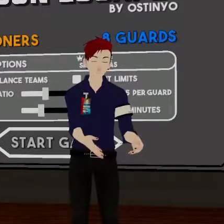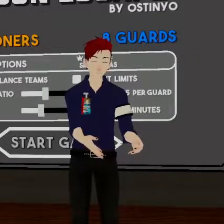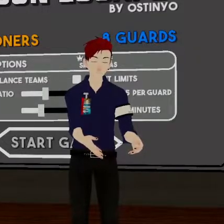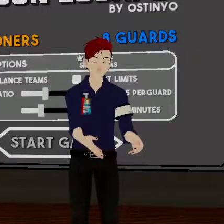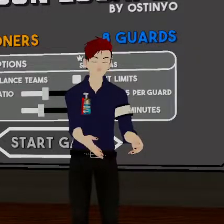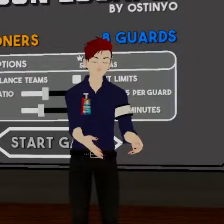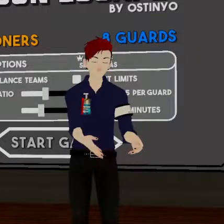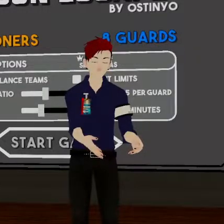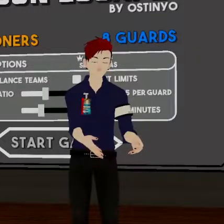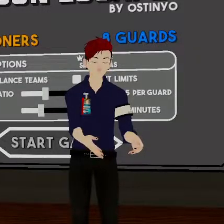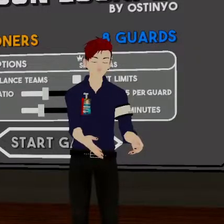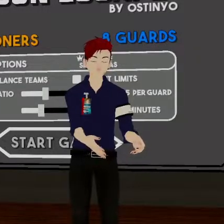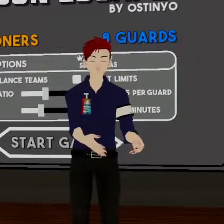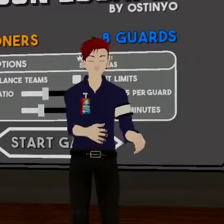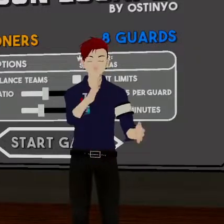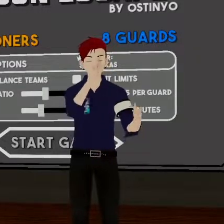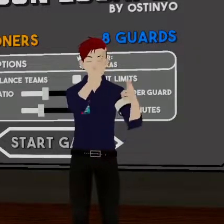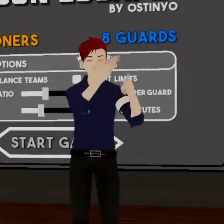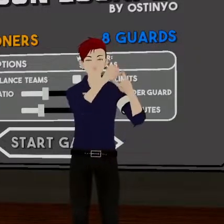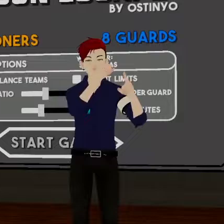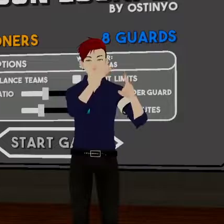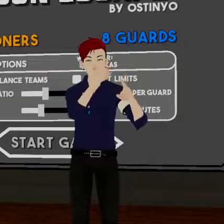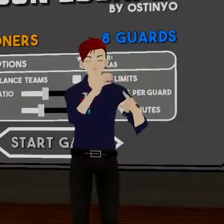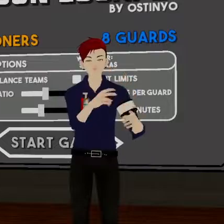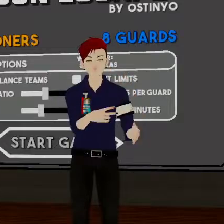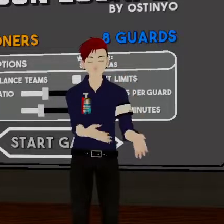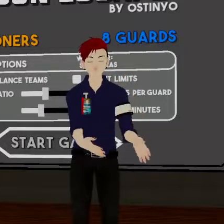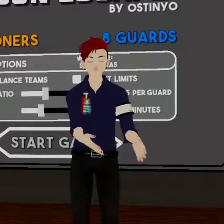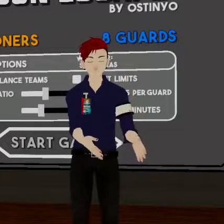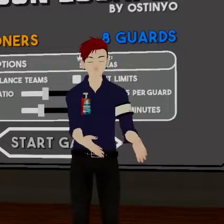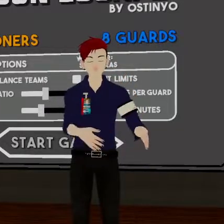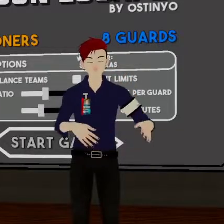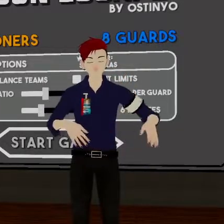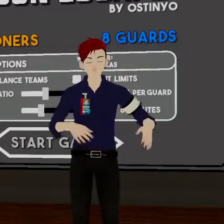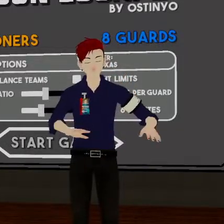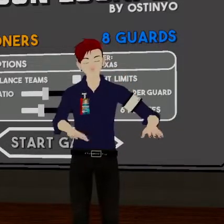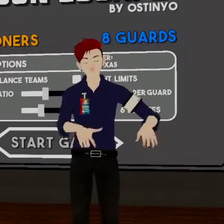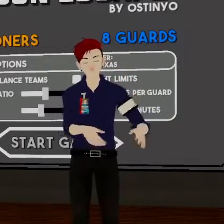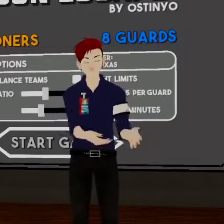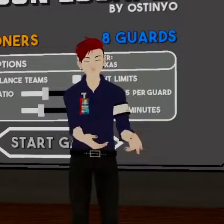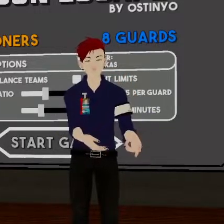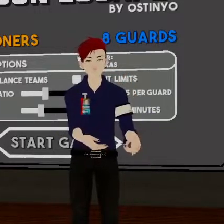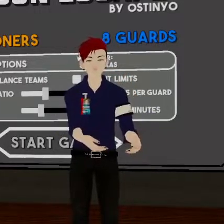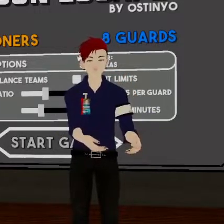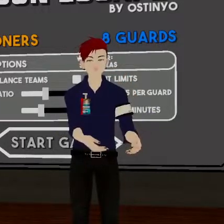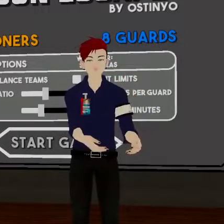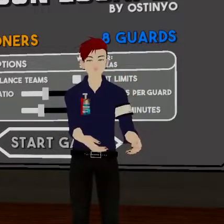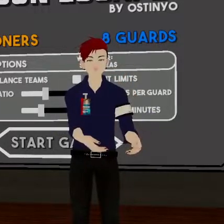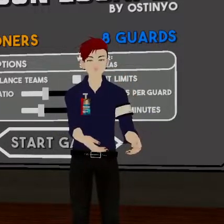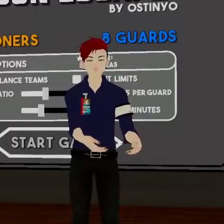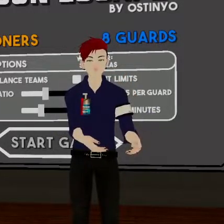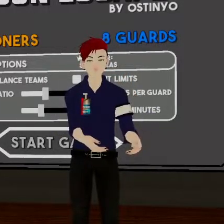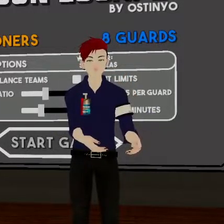DM Mechanic. But it's best to go with like most of the classes. There's usually a vocab class